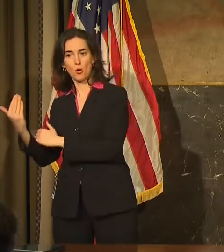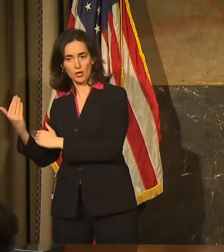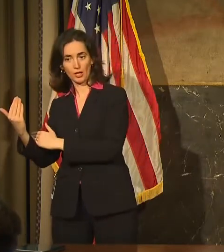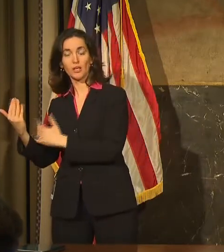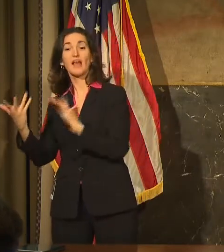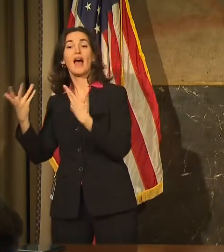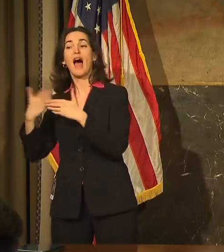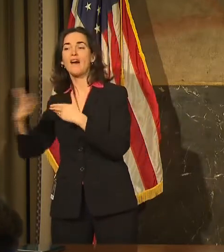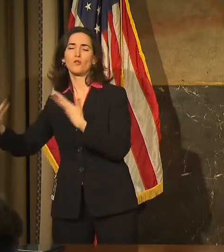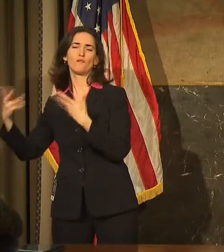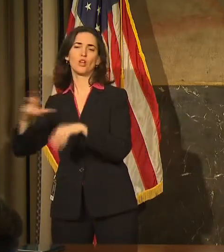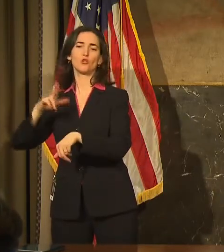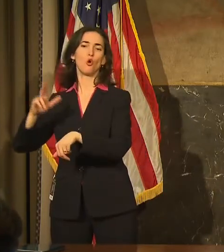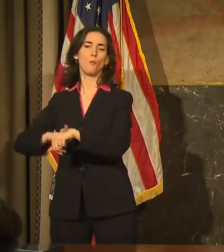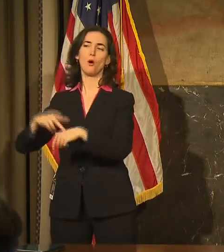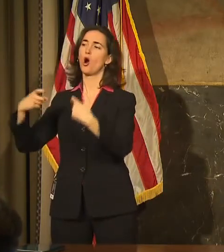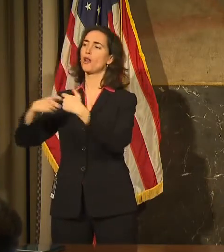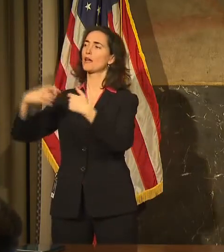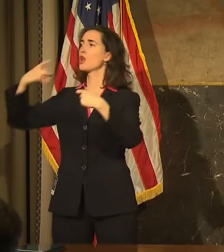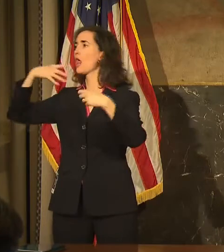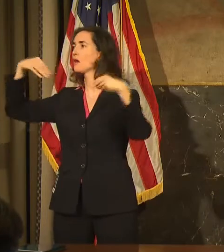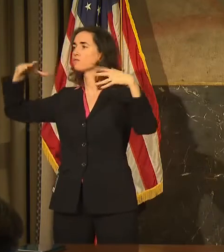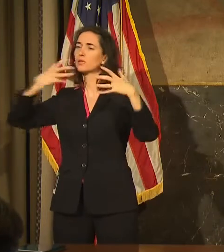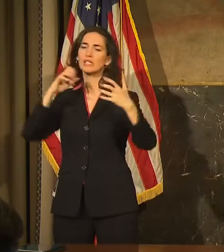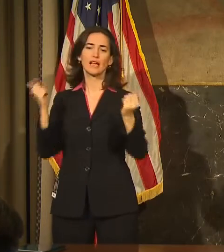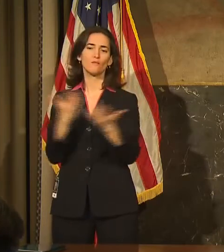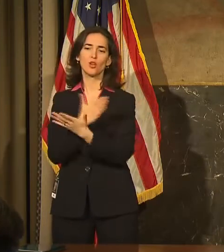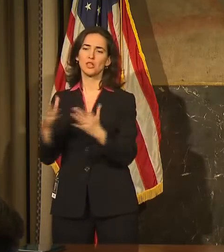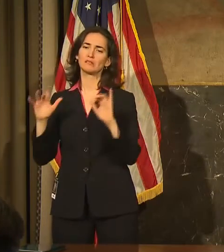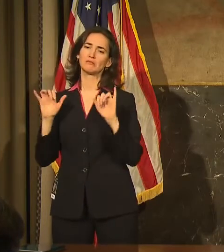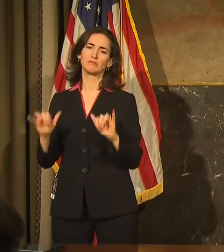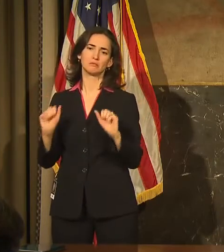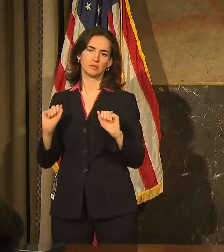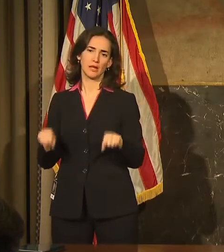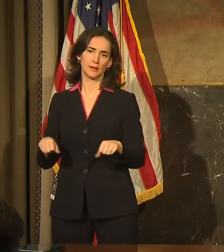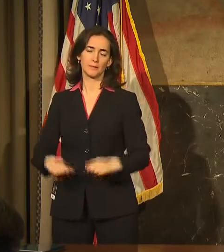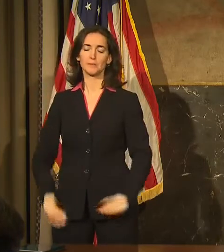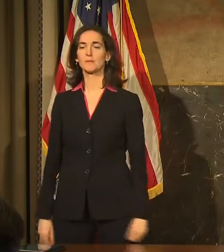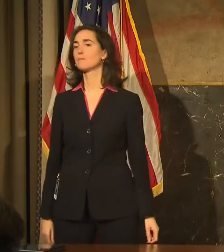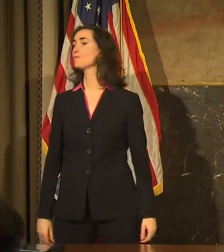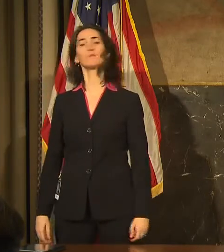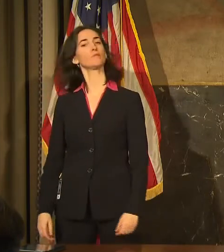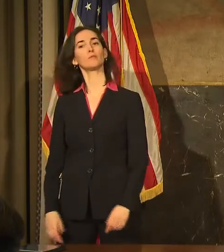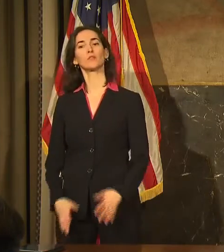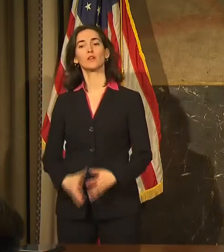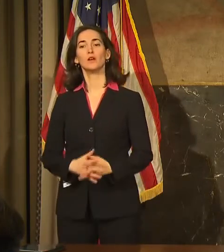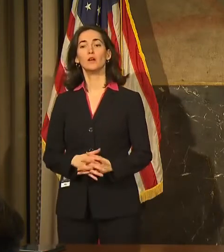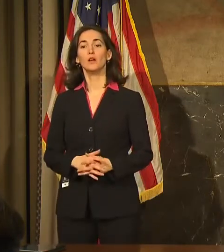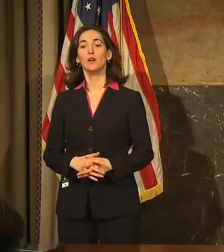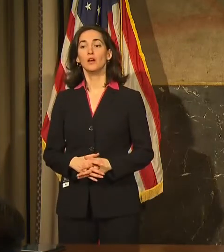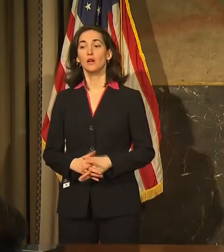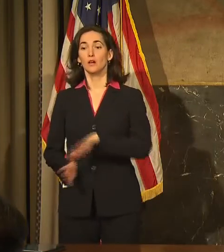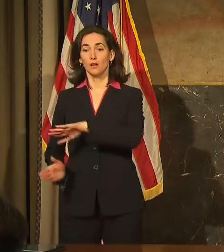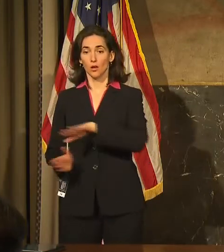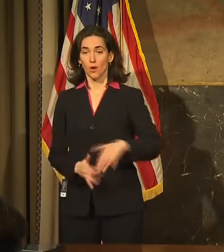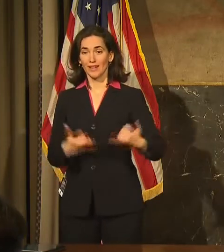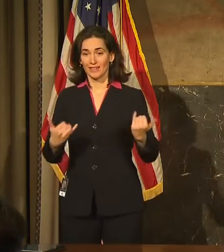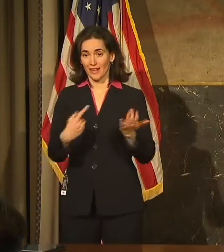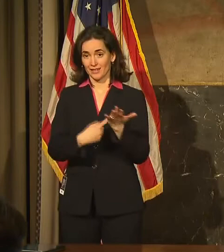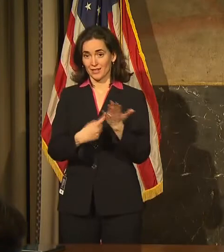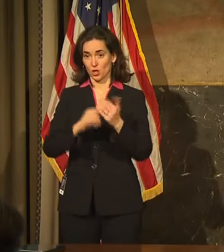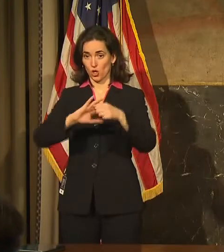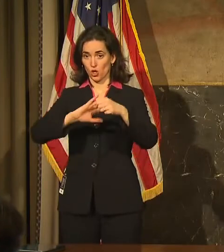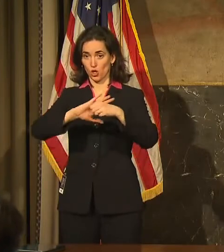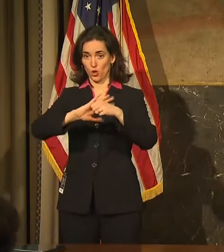in Louisiana, but it remains really important. Getting to COVID now, we're going to talk about